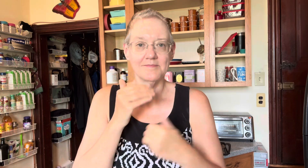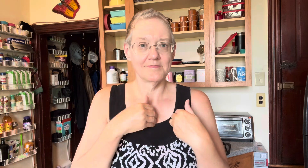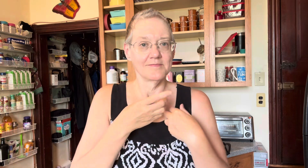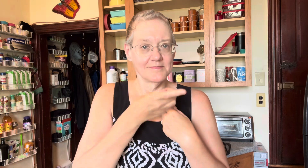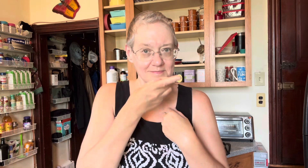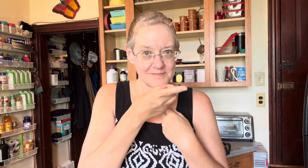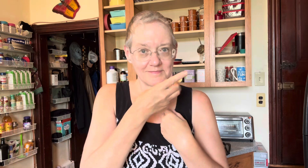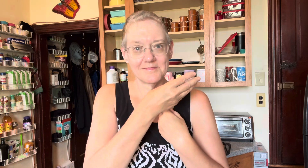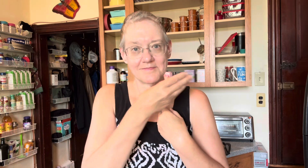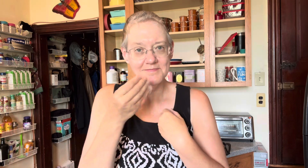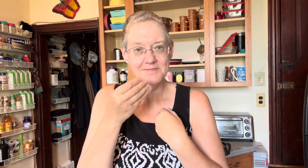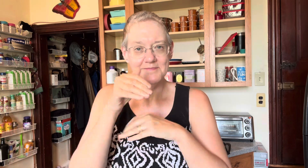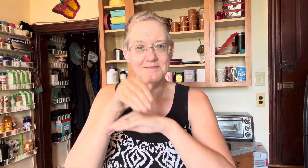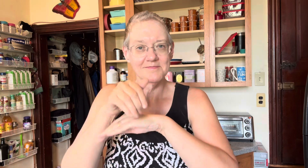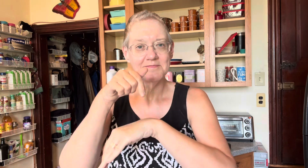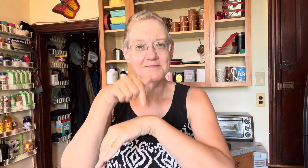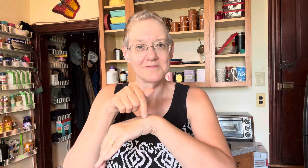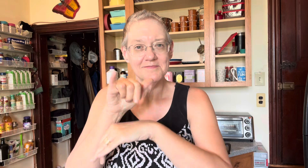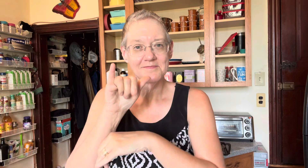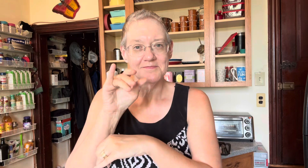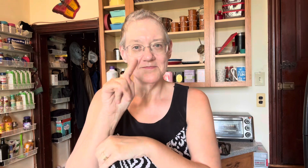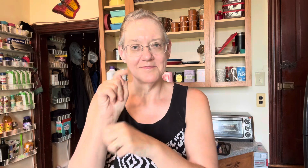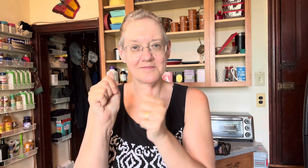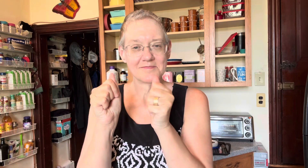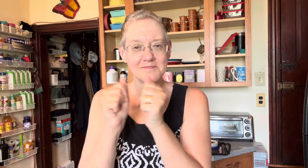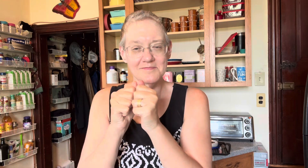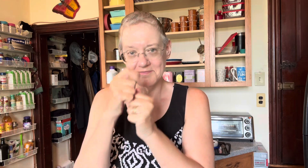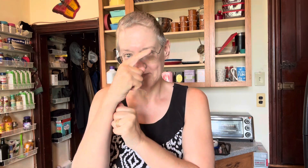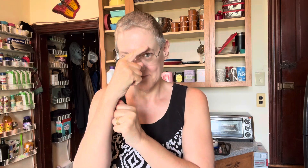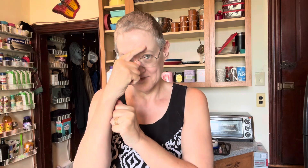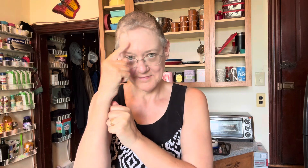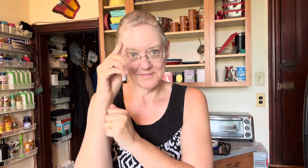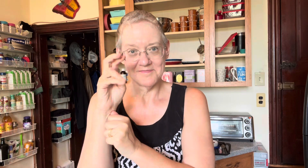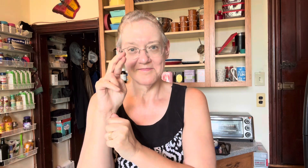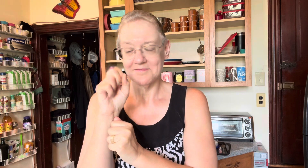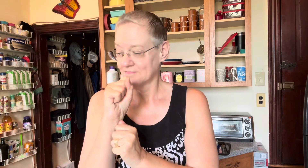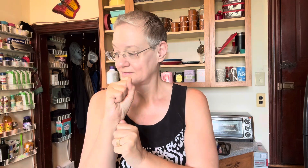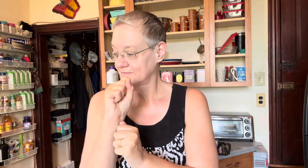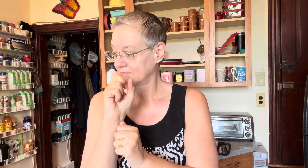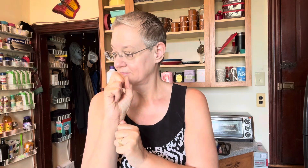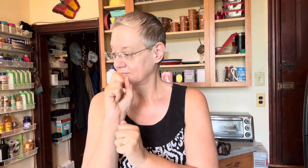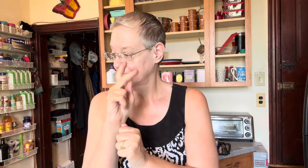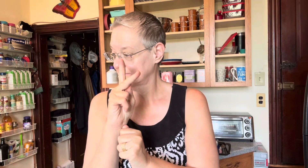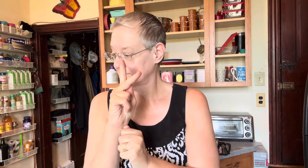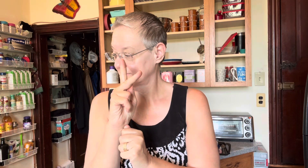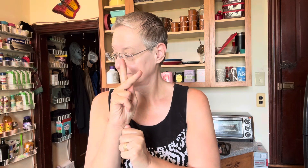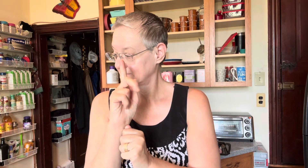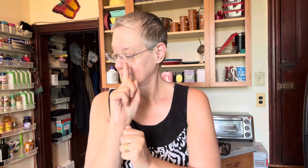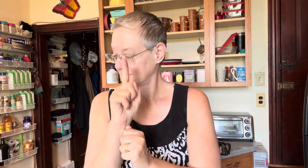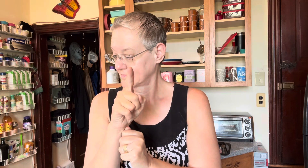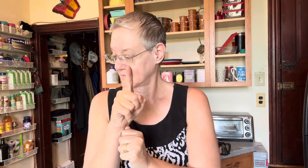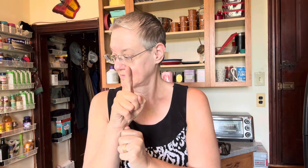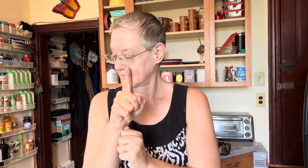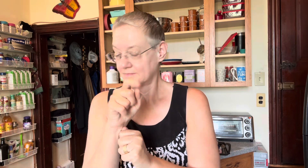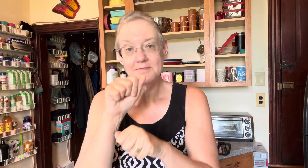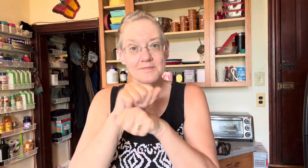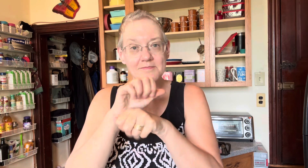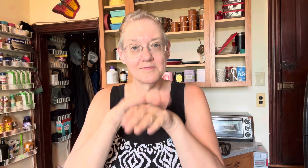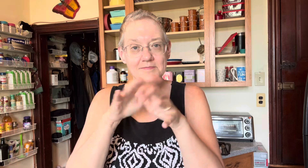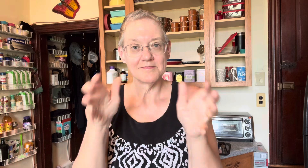But Dale's going to have dinner and his nighttime yogurt snack with the blackberries. Okay, let's